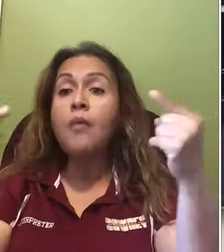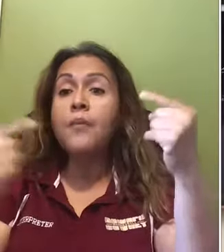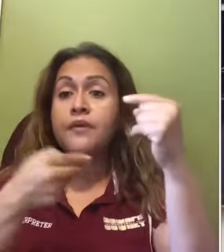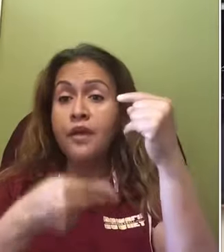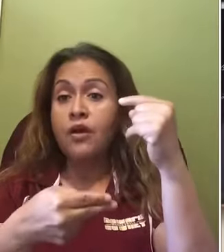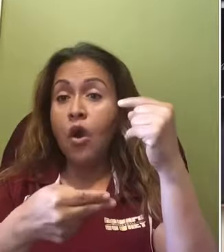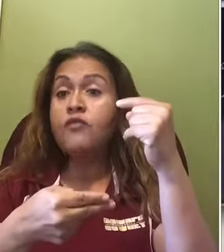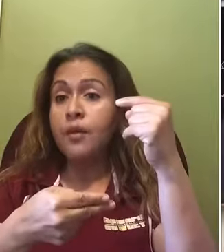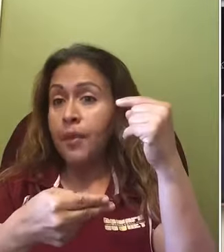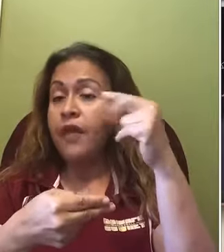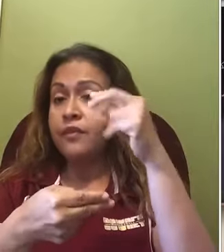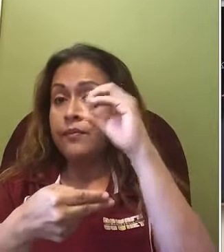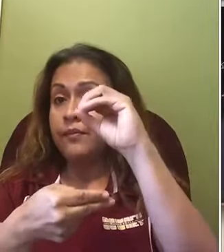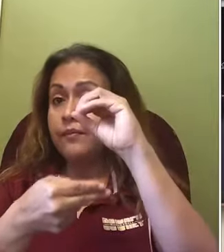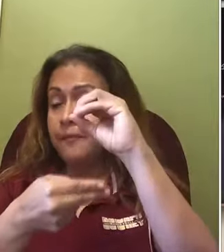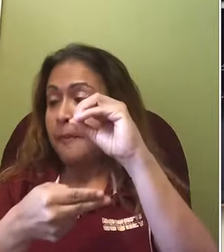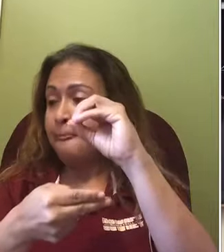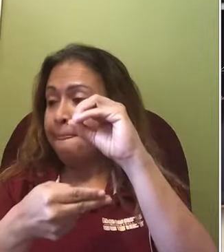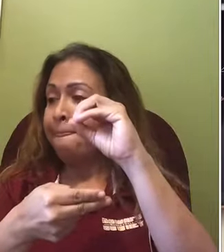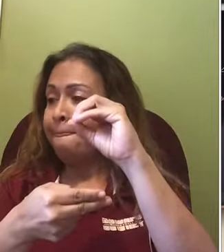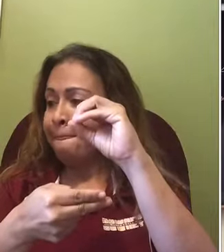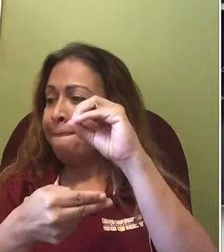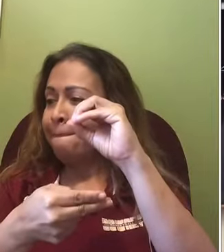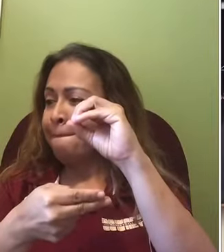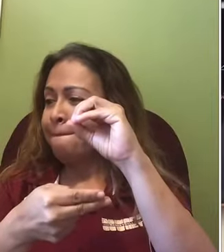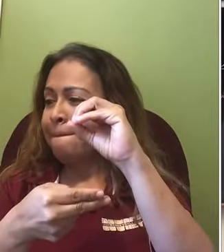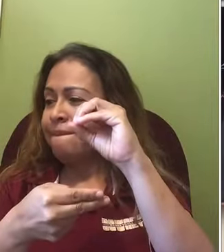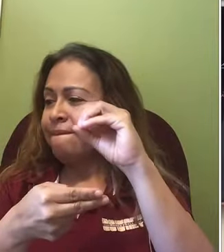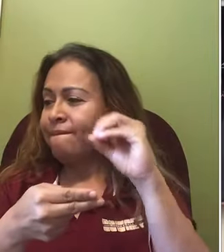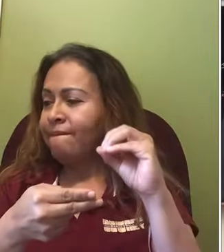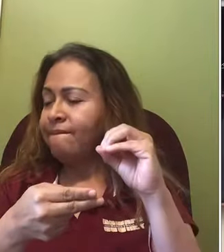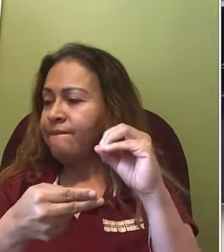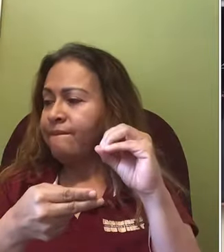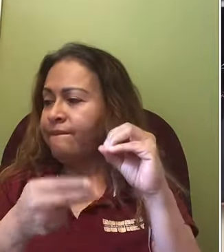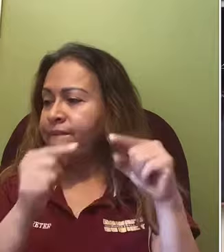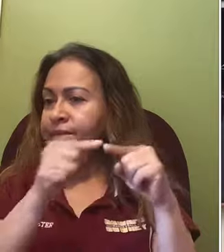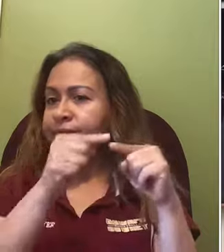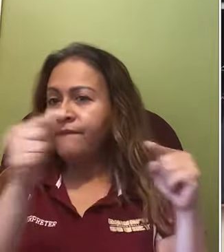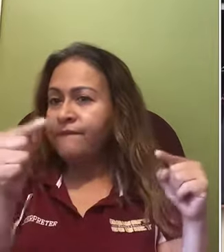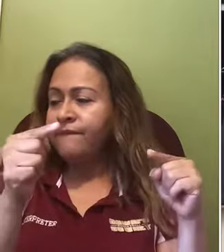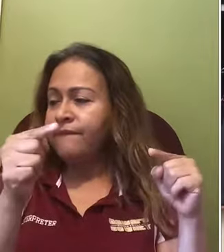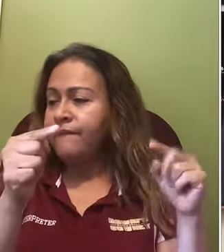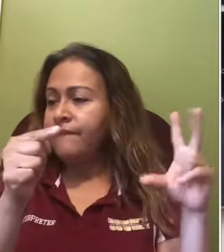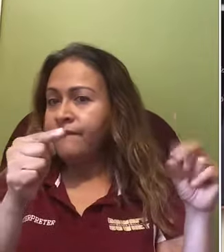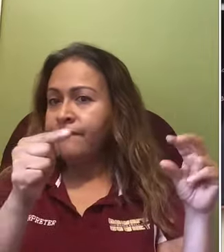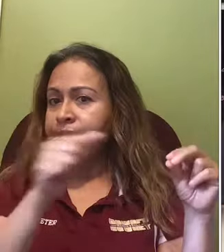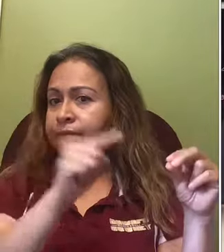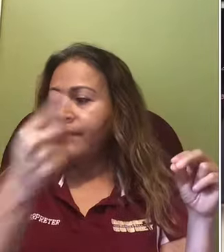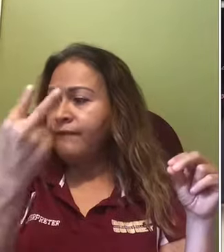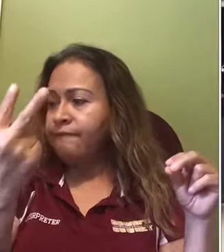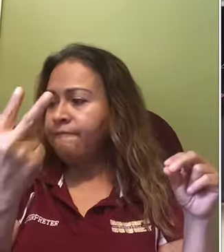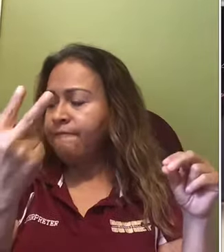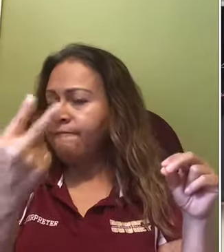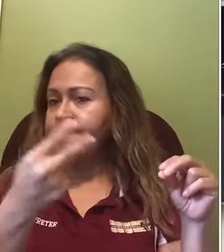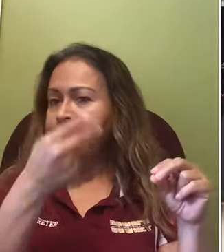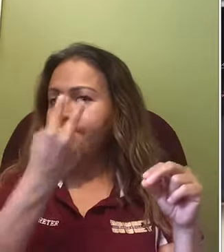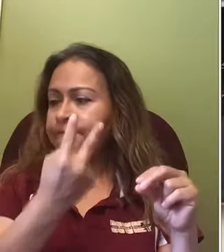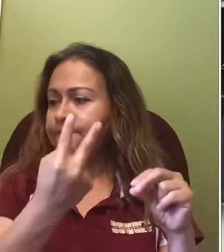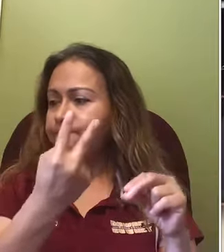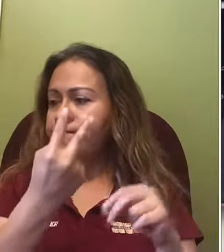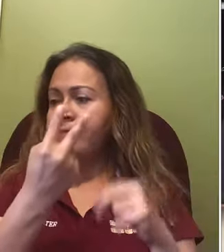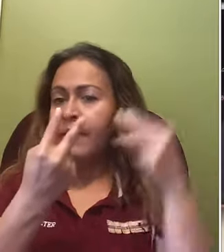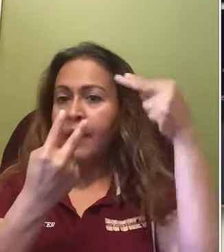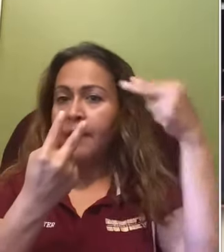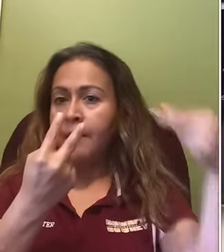degrees is the opposite side. That is the opposite side, which is 2 over the hypotenuse. The hypotenuse here is